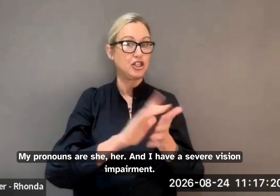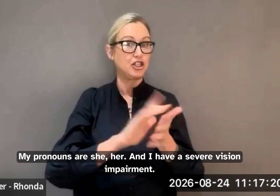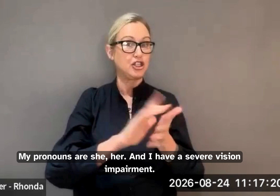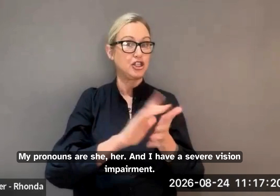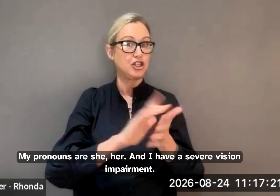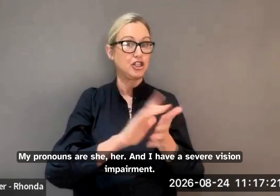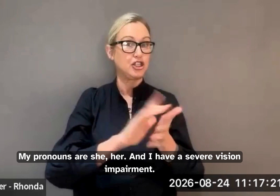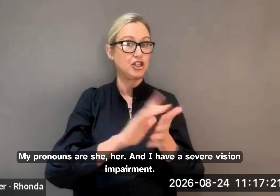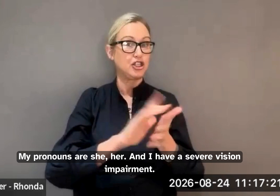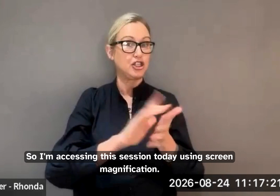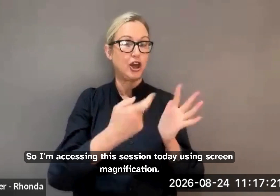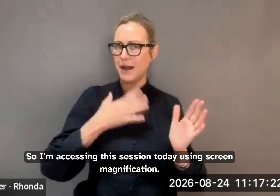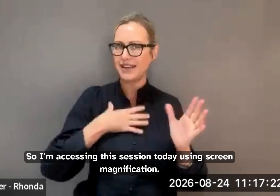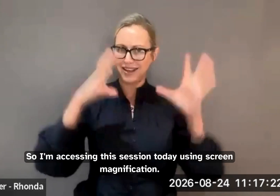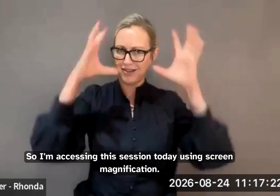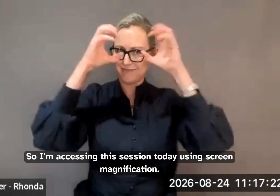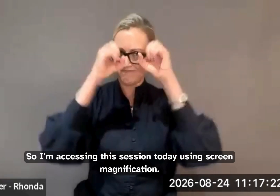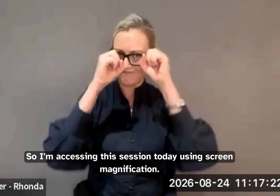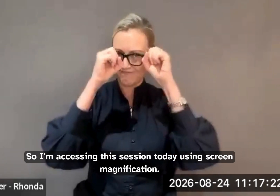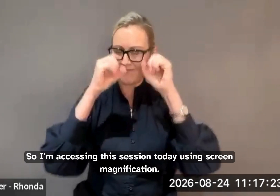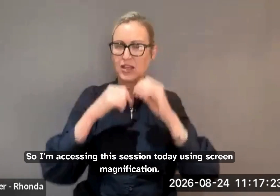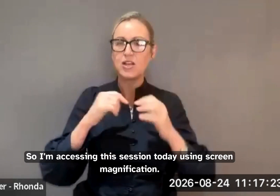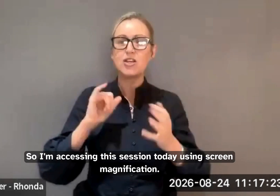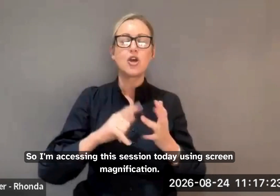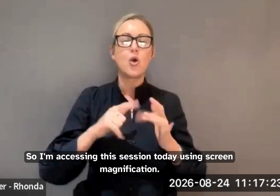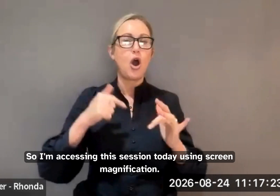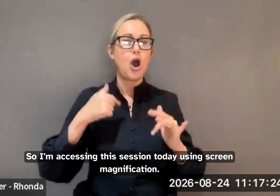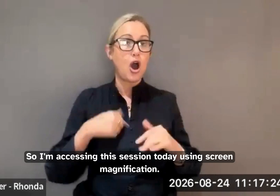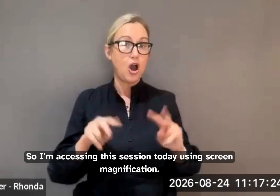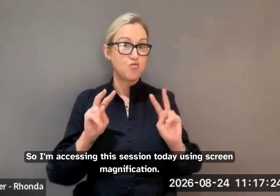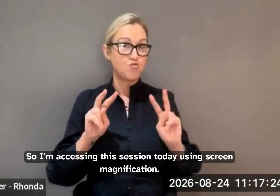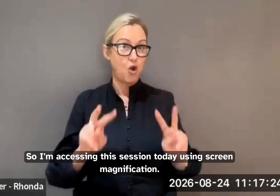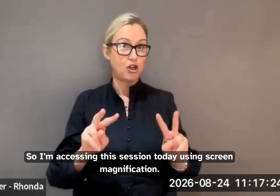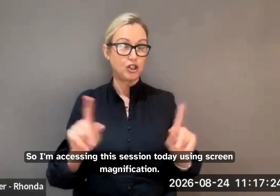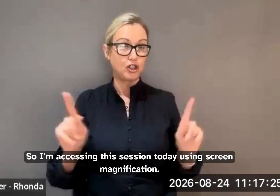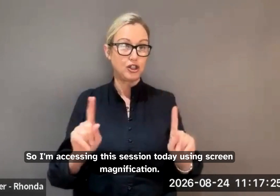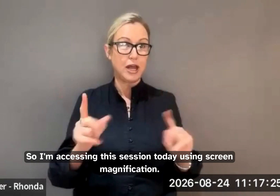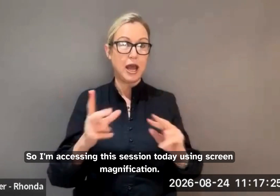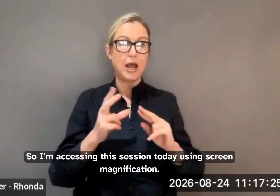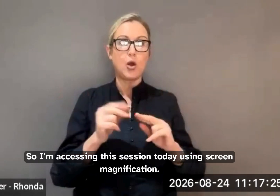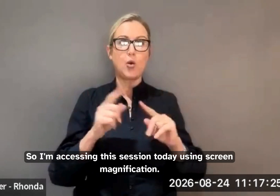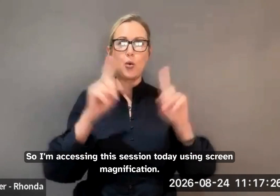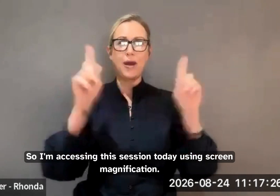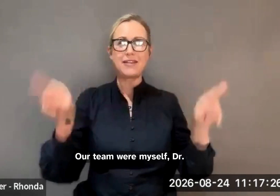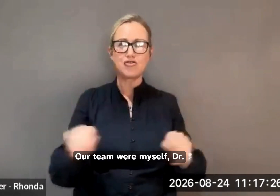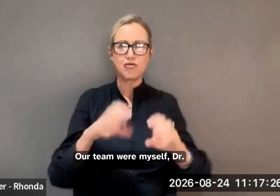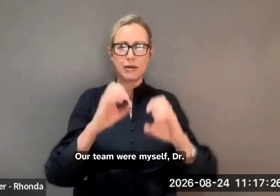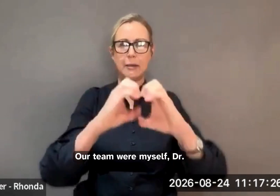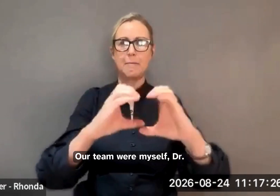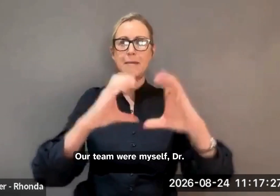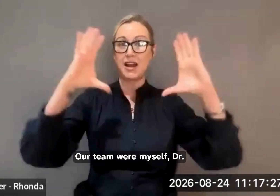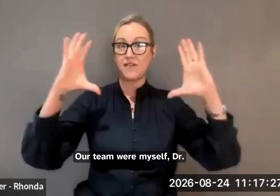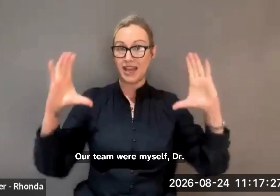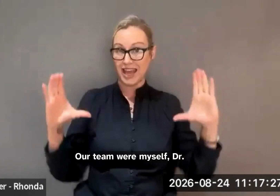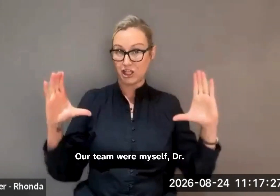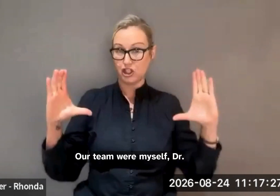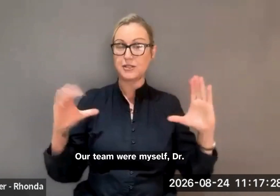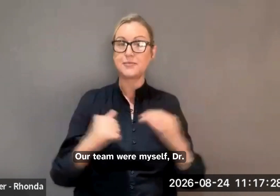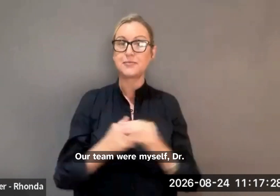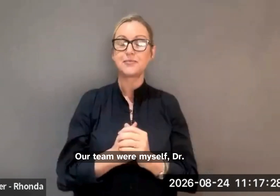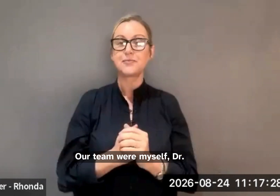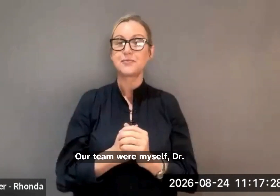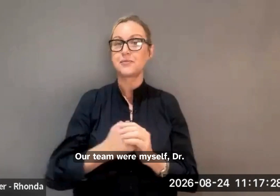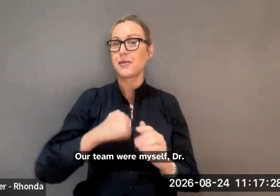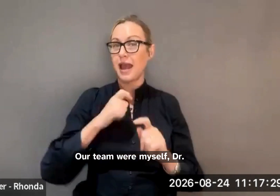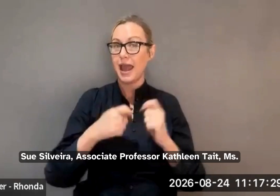have a severe vision impairment. So I'm accessing this session today using screen magnification. Our team